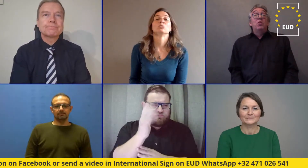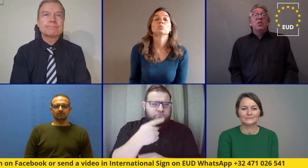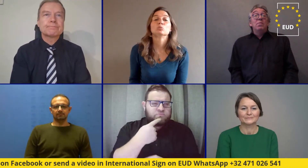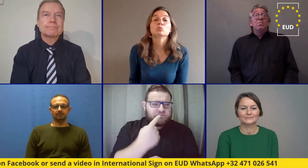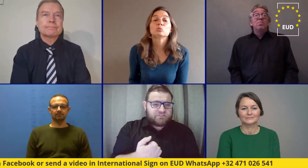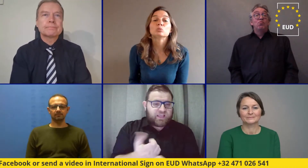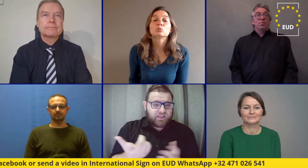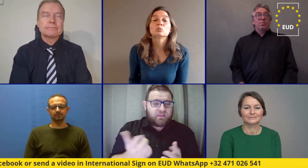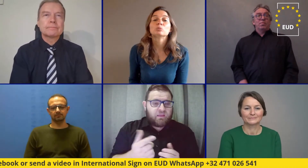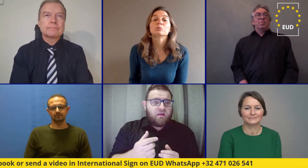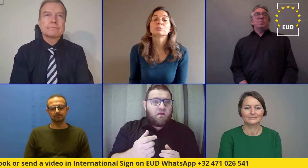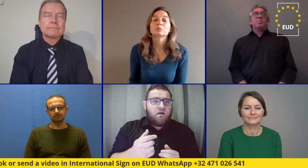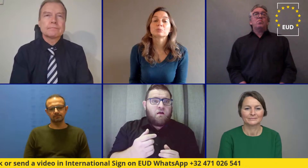Bojan?